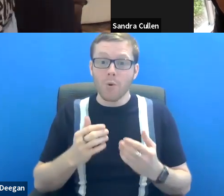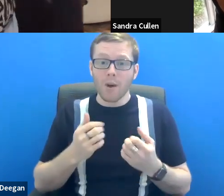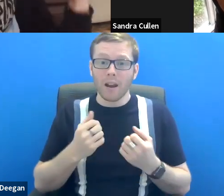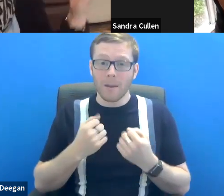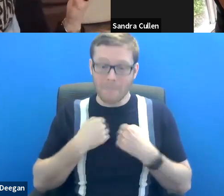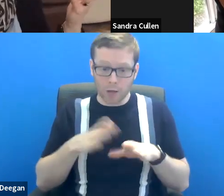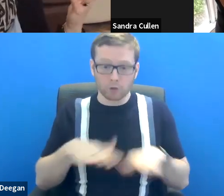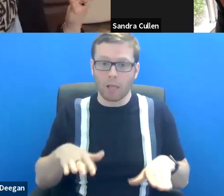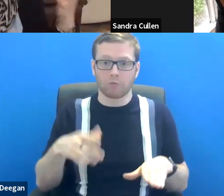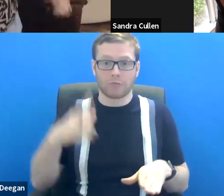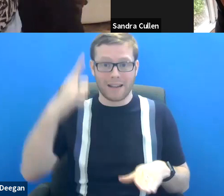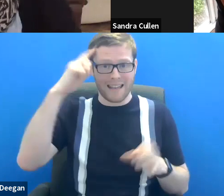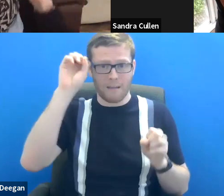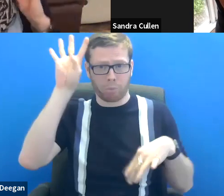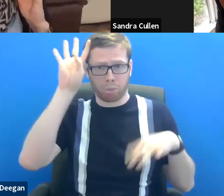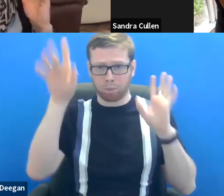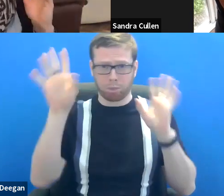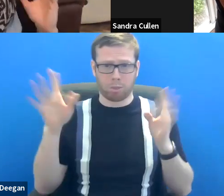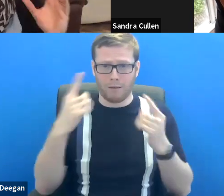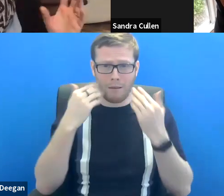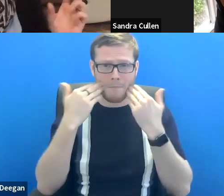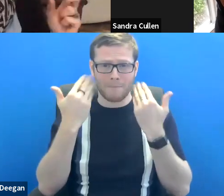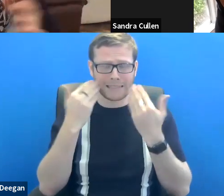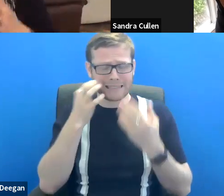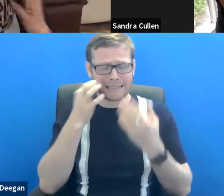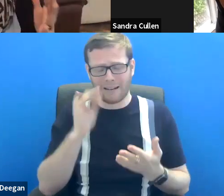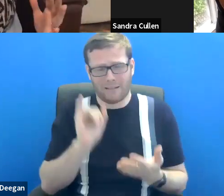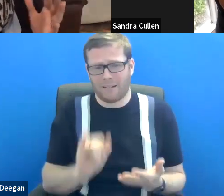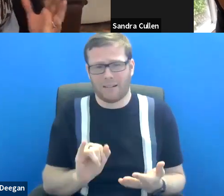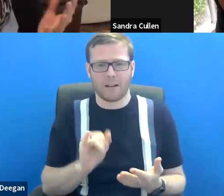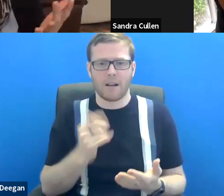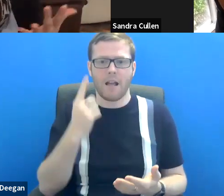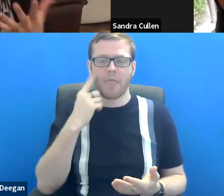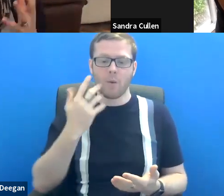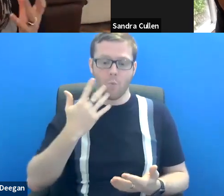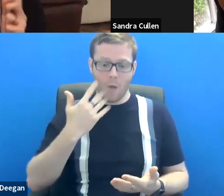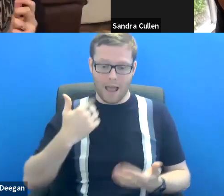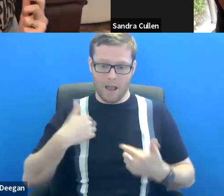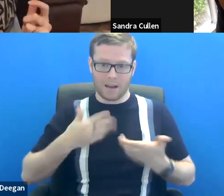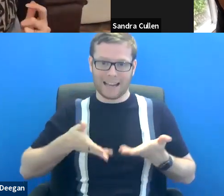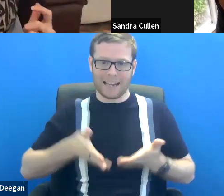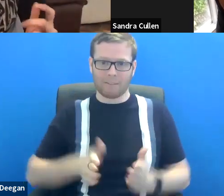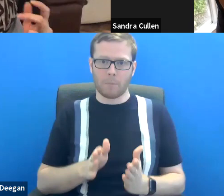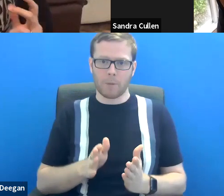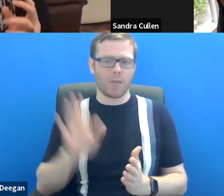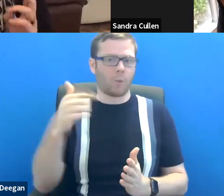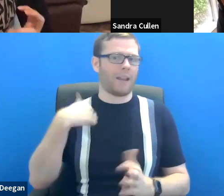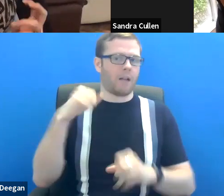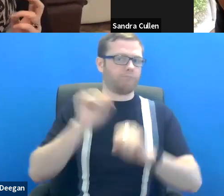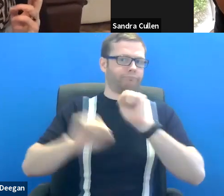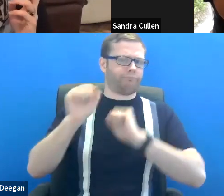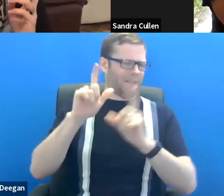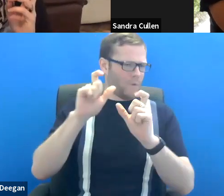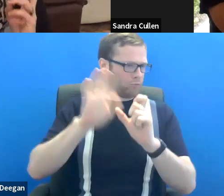awful. My hair was horrific, you know. And I think as the person who's given birth, we avoid photos. So